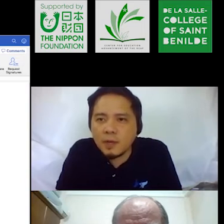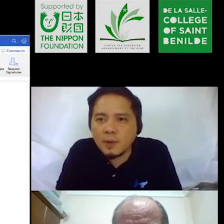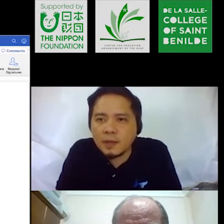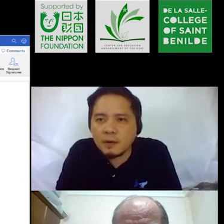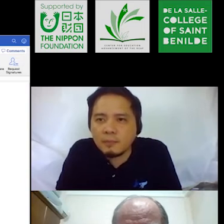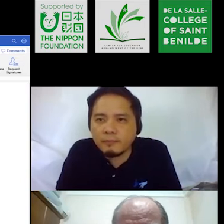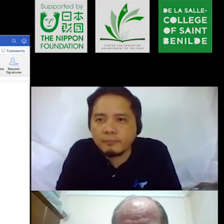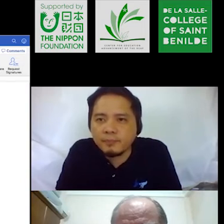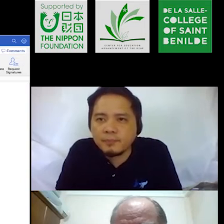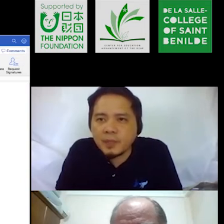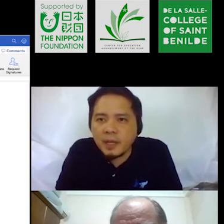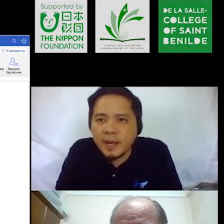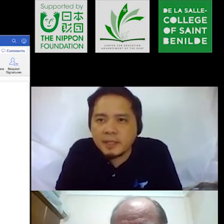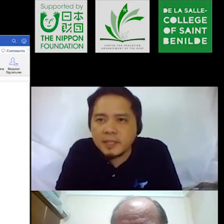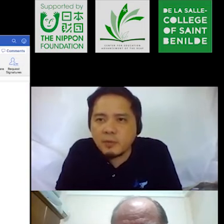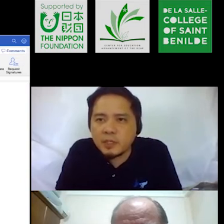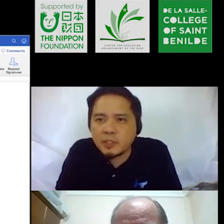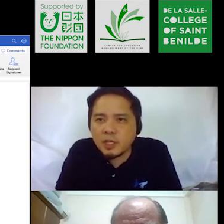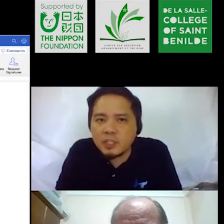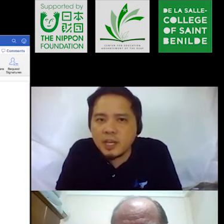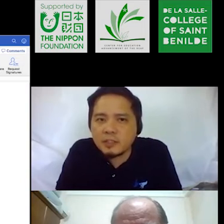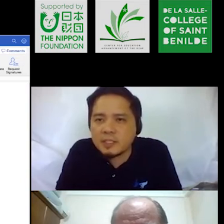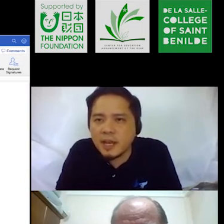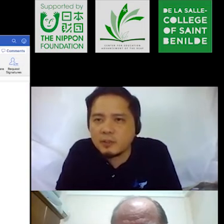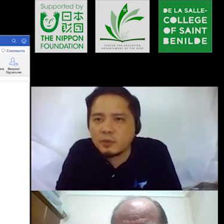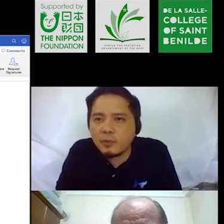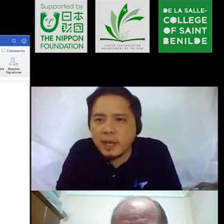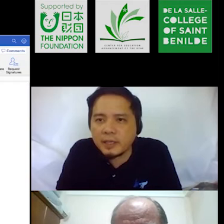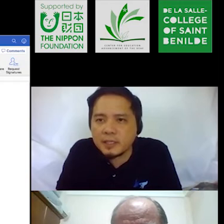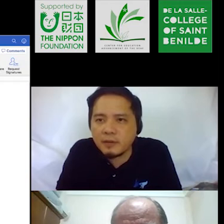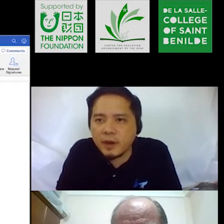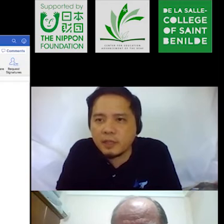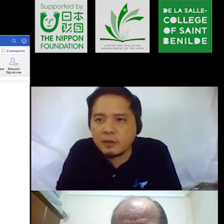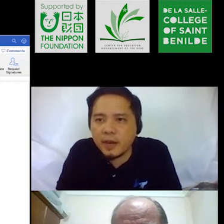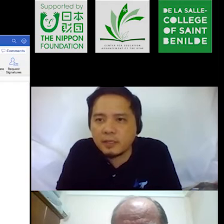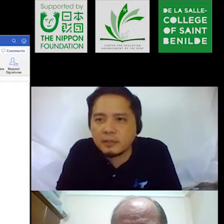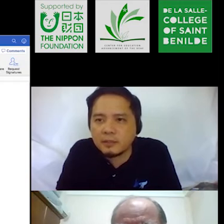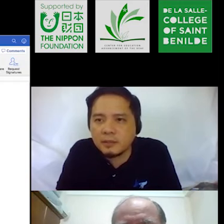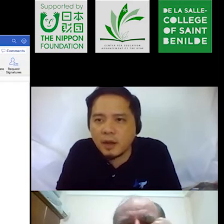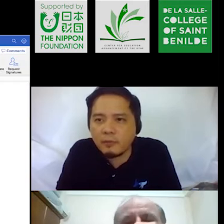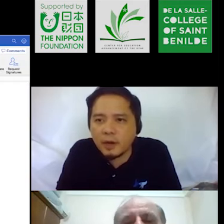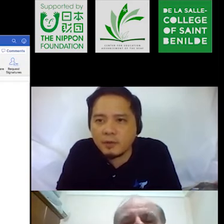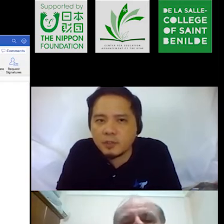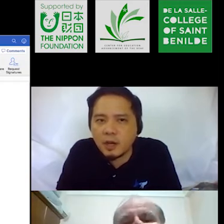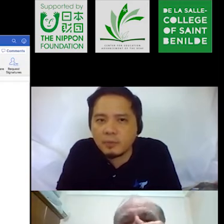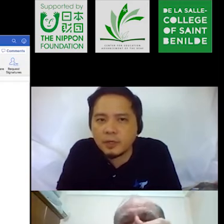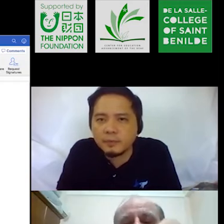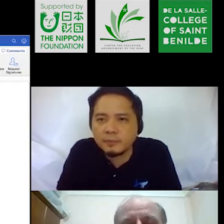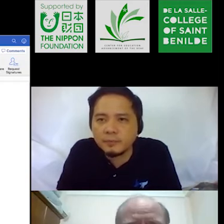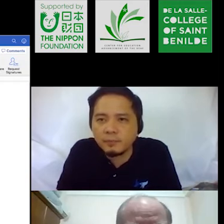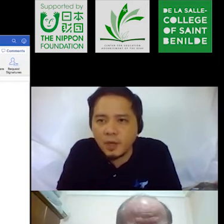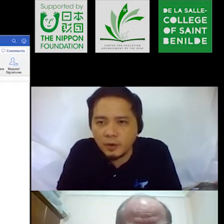what am I doing here? Nat is saying we should change the sign to write as in regular write, not write on the